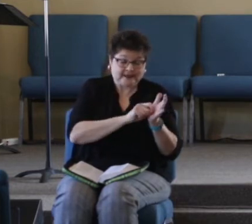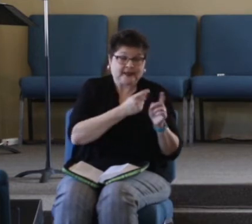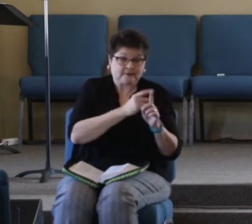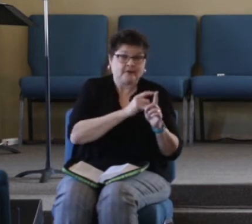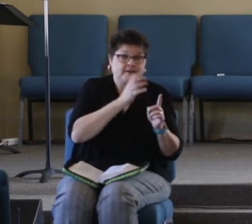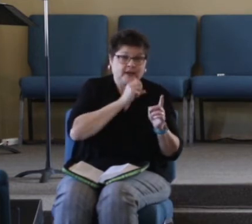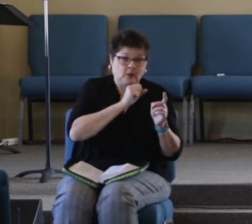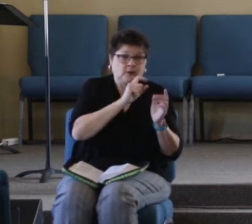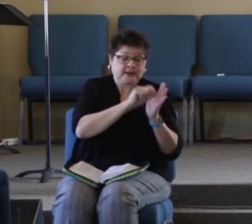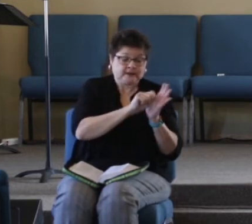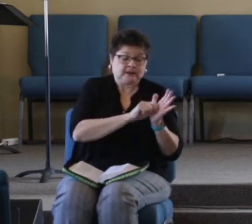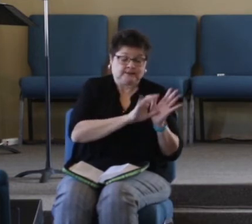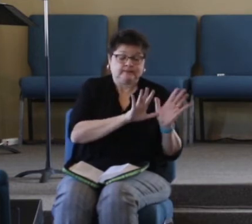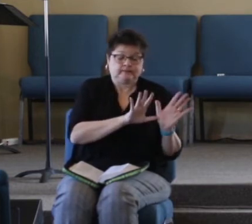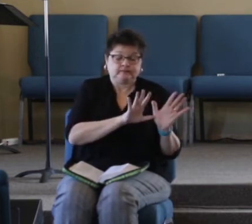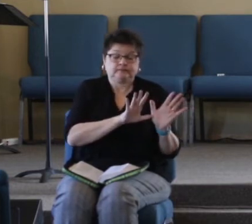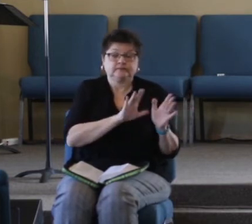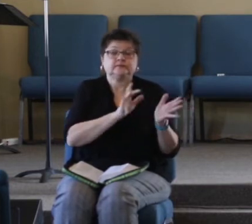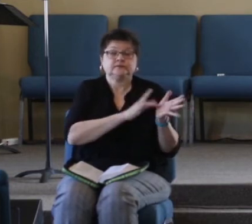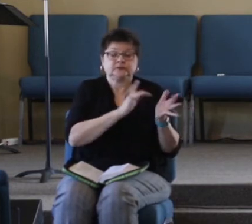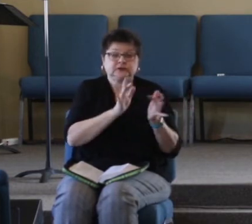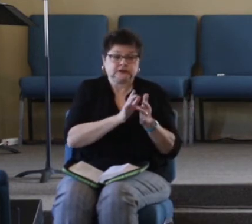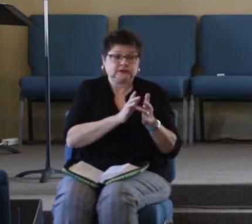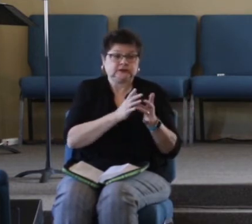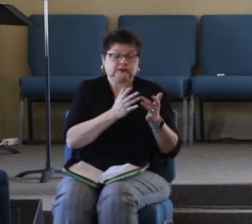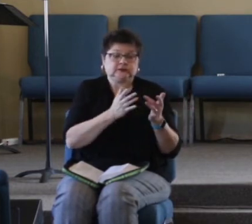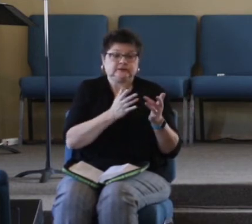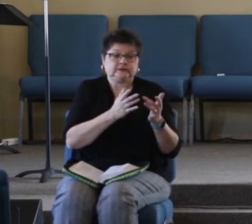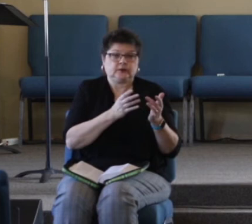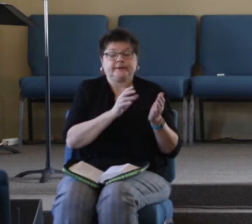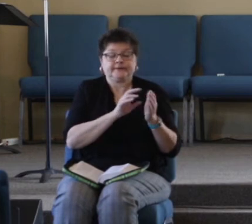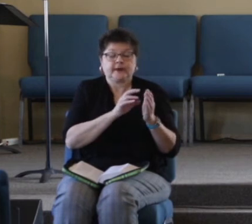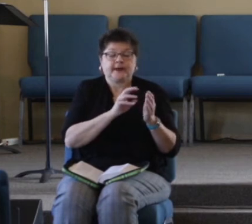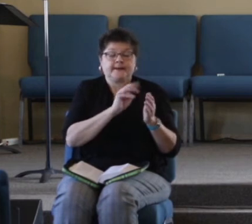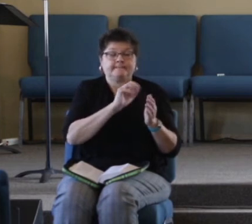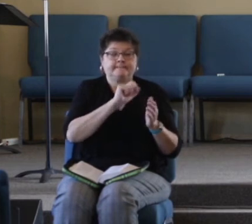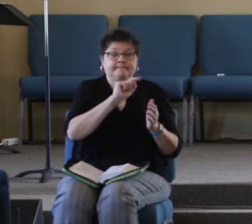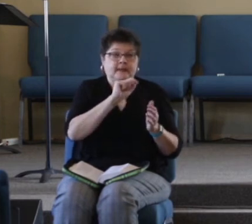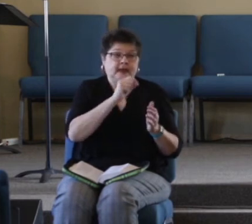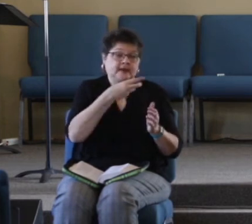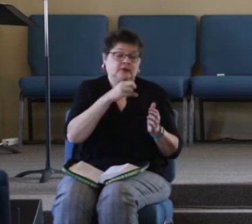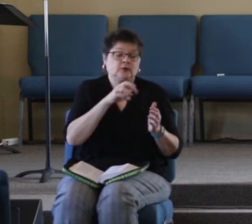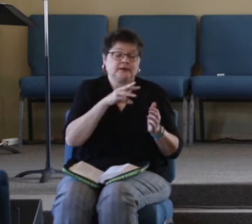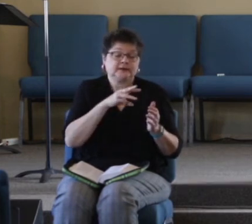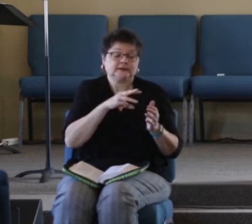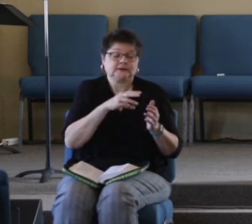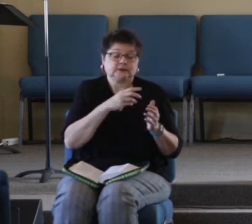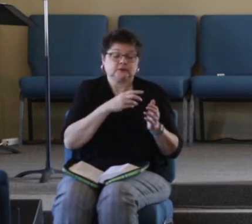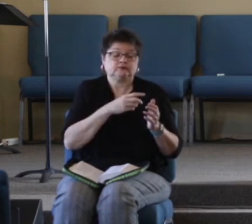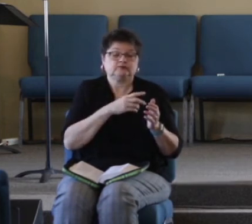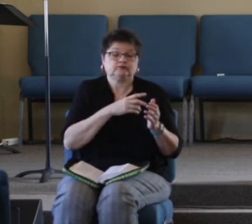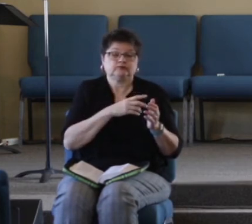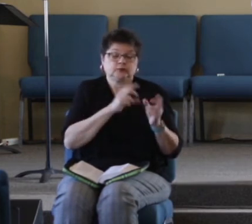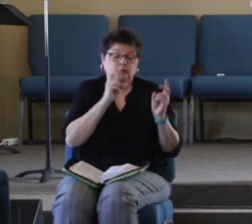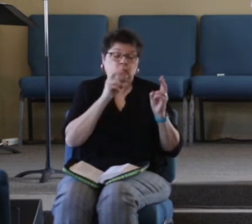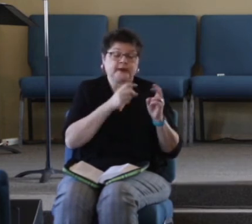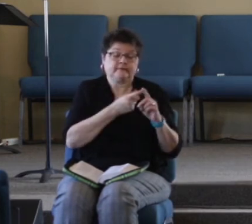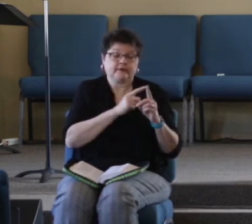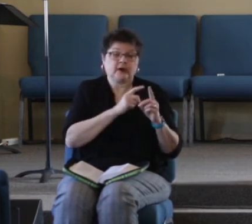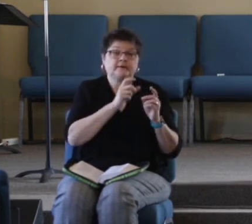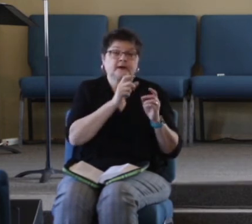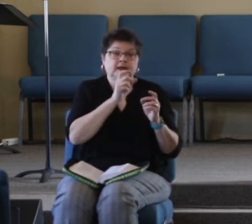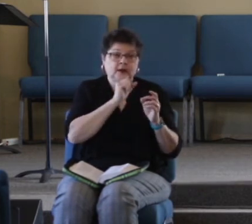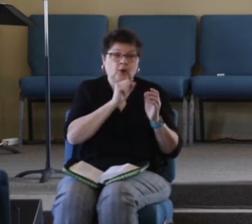Old Testament. Jesus is just, Matthew is just quoting from the Old Testament. And then from, in verse 17, from